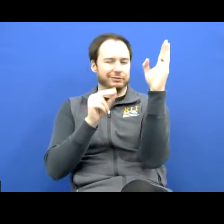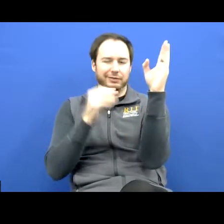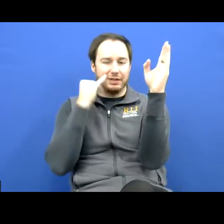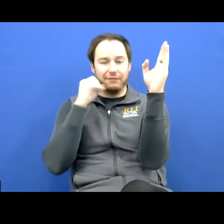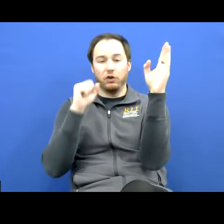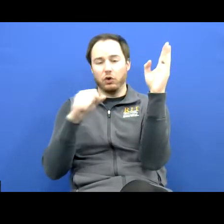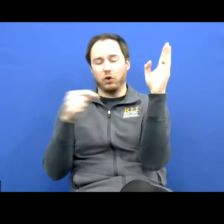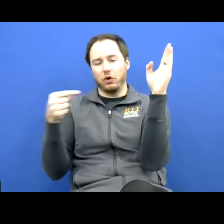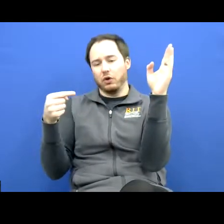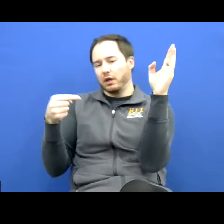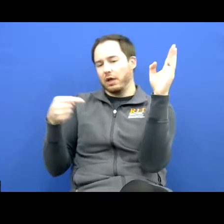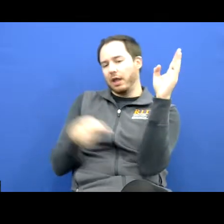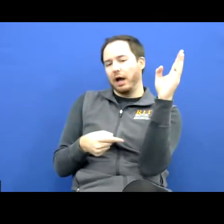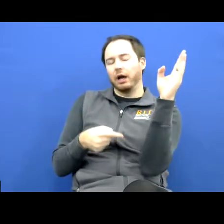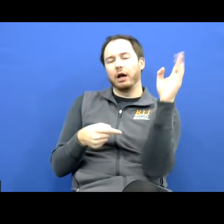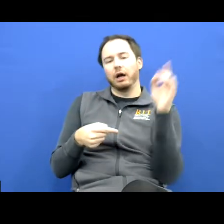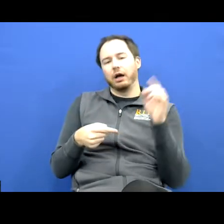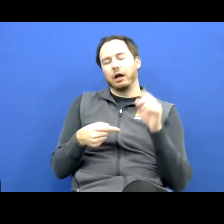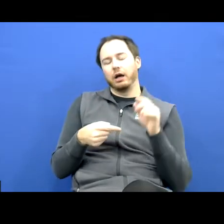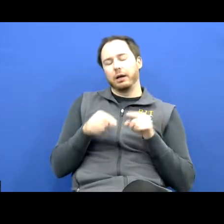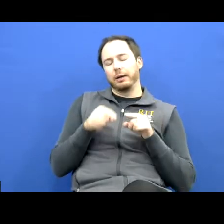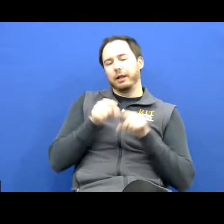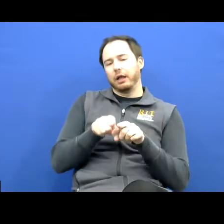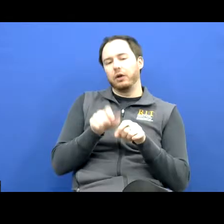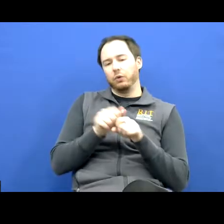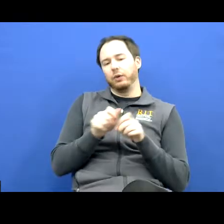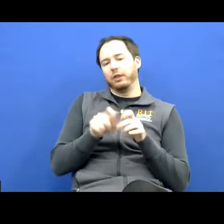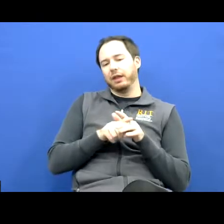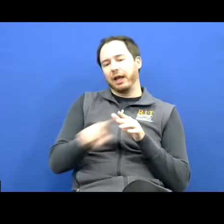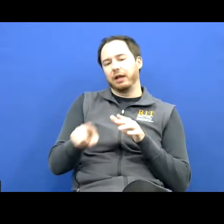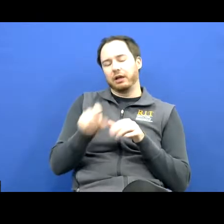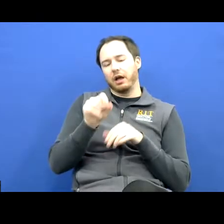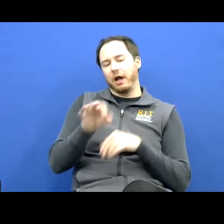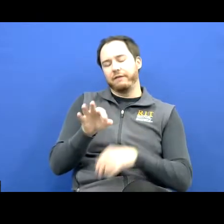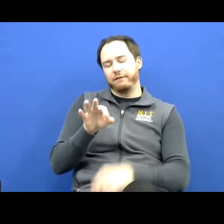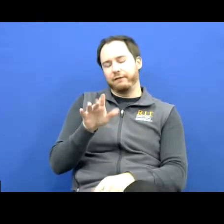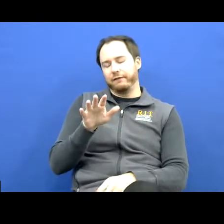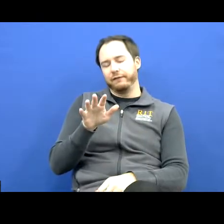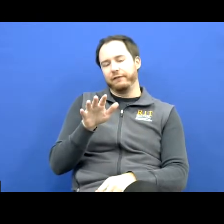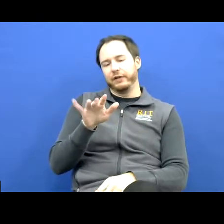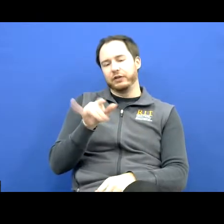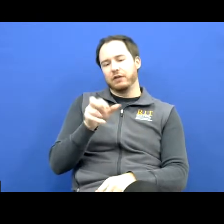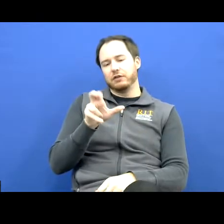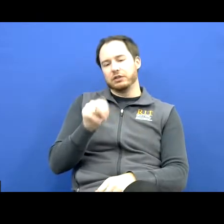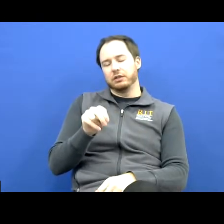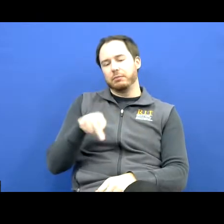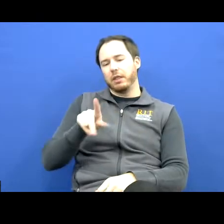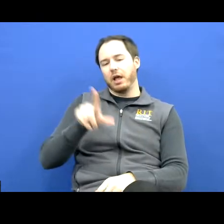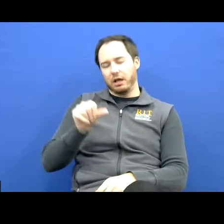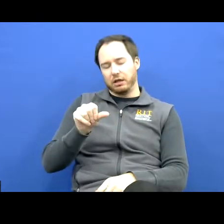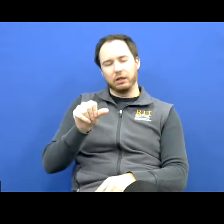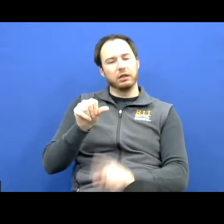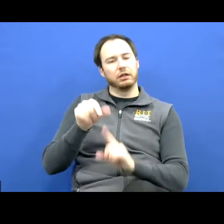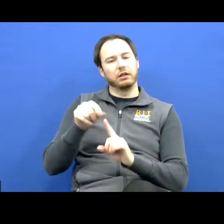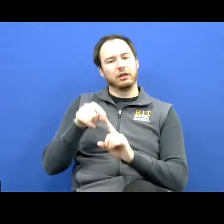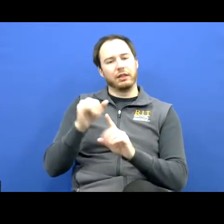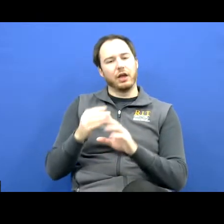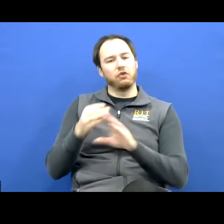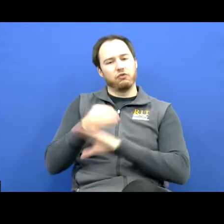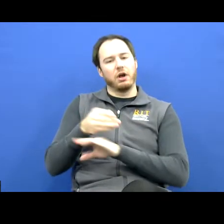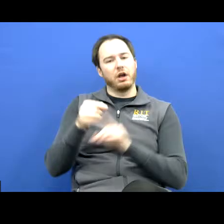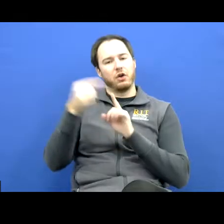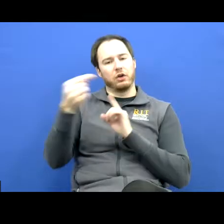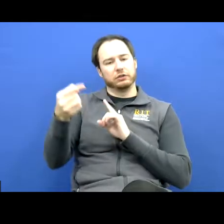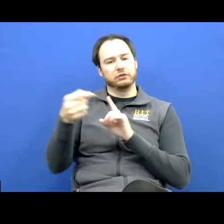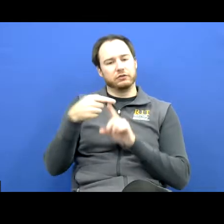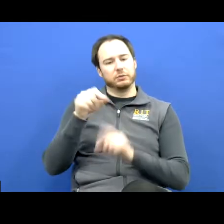with the exit from Jefferson Plaza, which is the one across the street